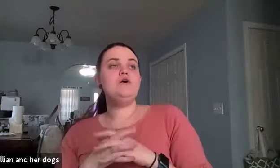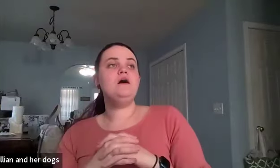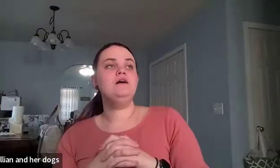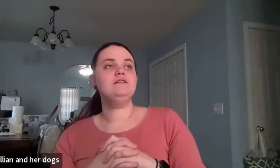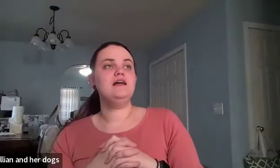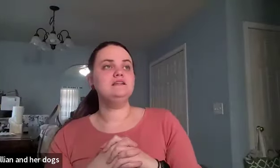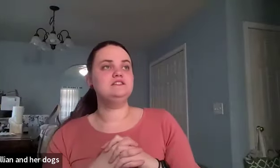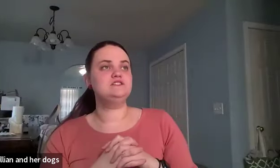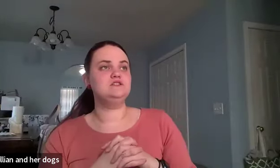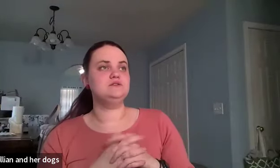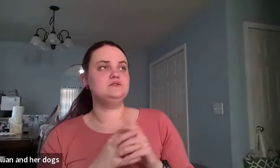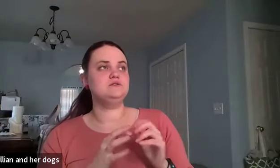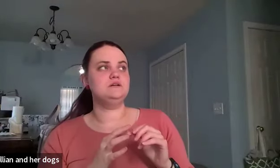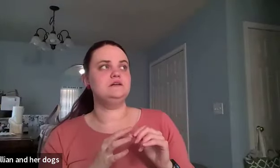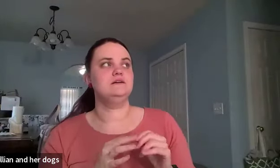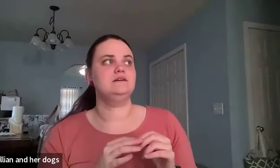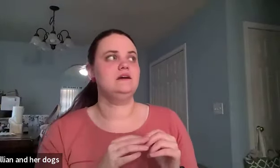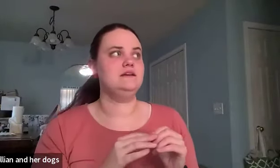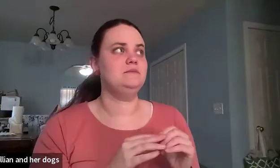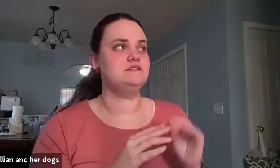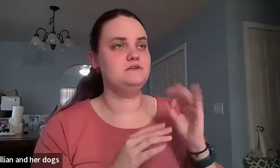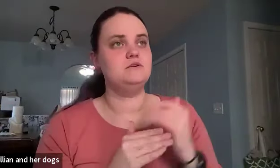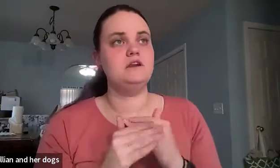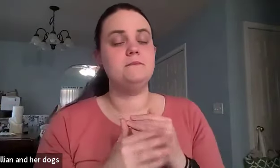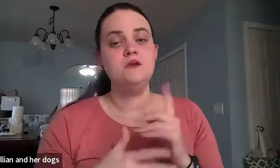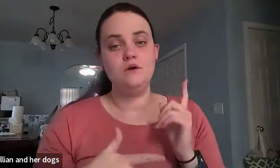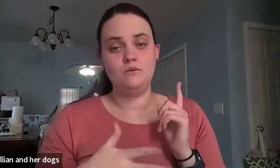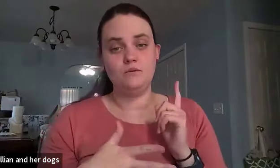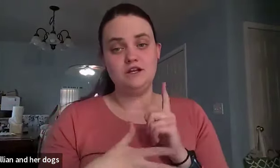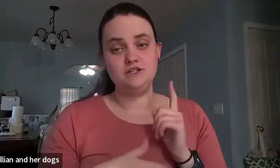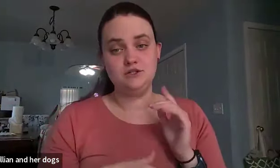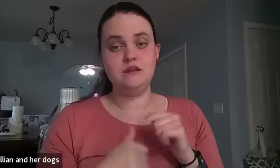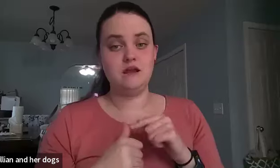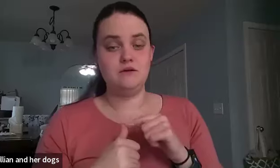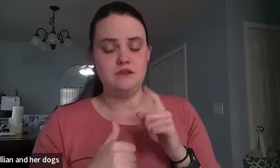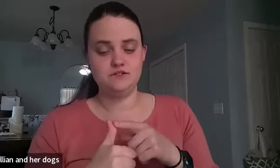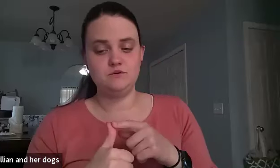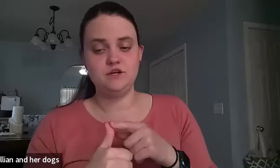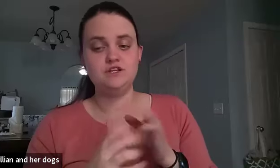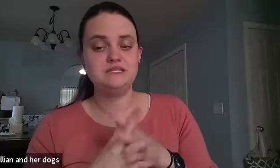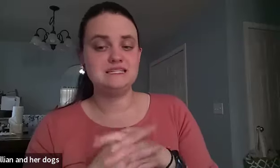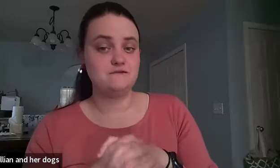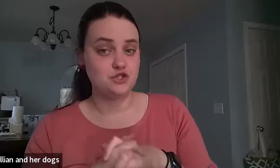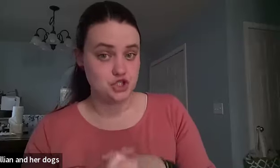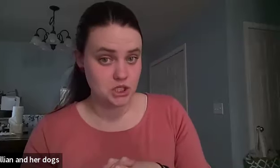So let's do, gotta keep myself in order now. We're gonna do now, the first one we're gonna do is the sign for